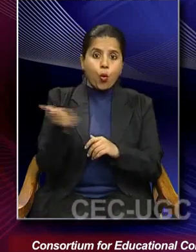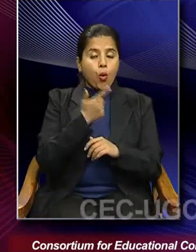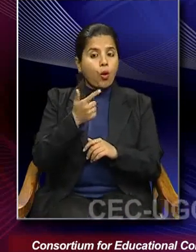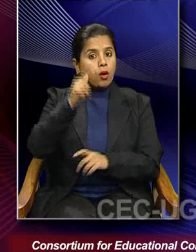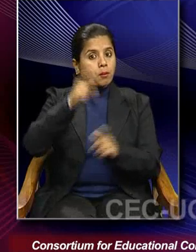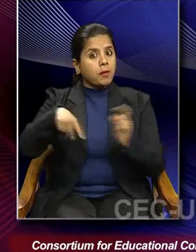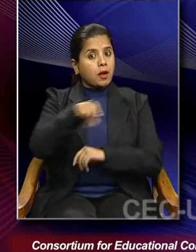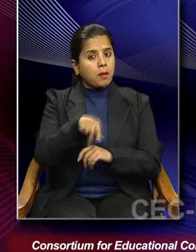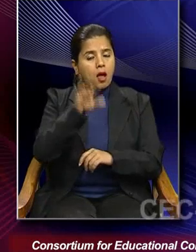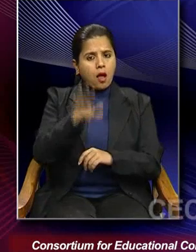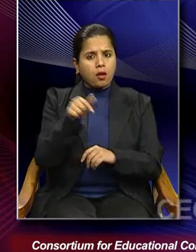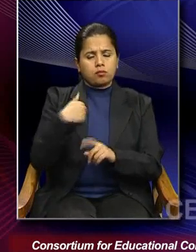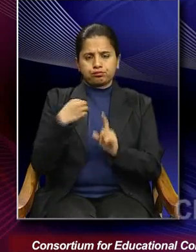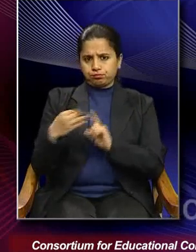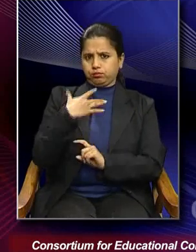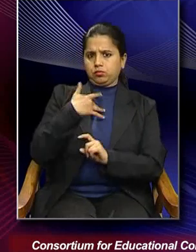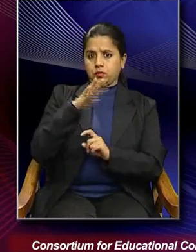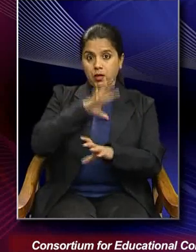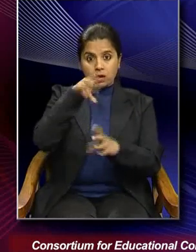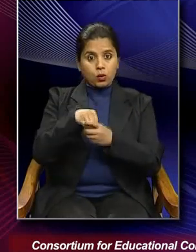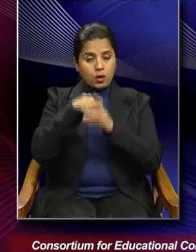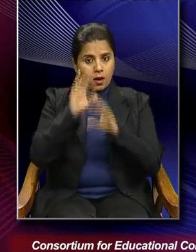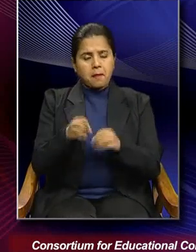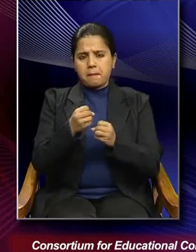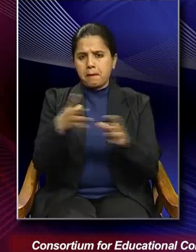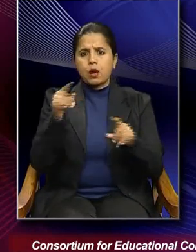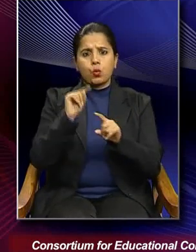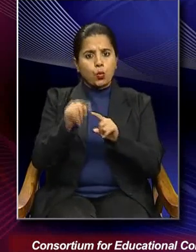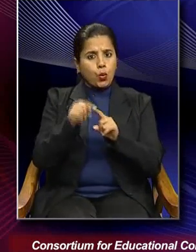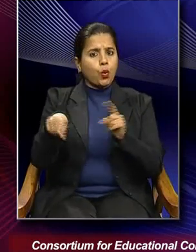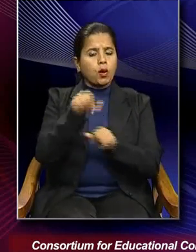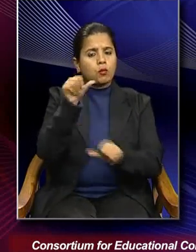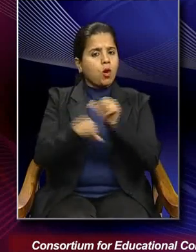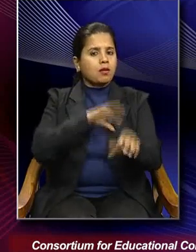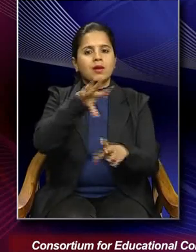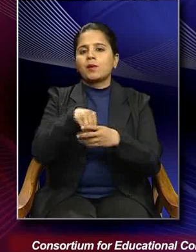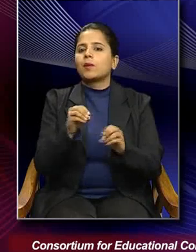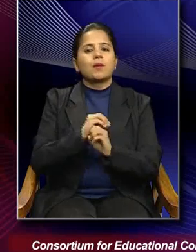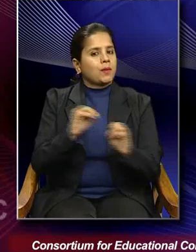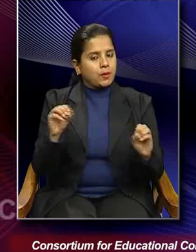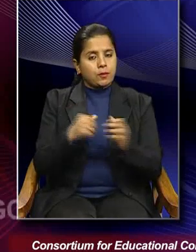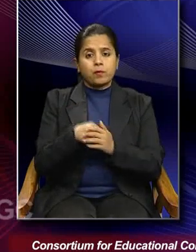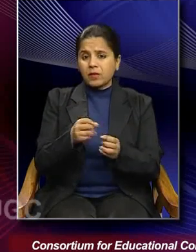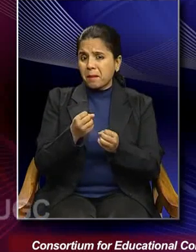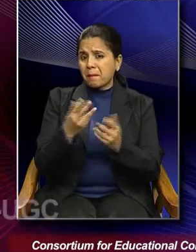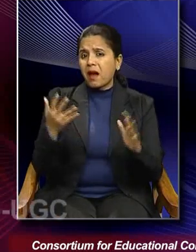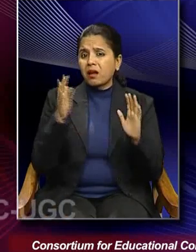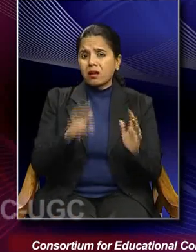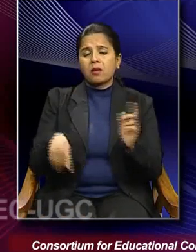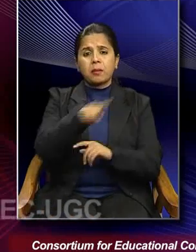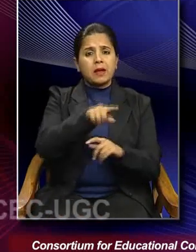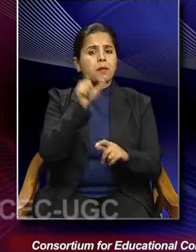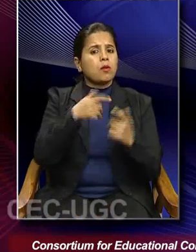affected individuals are included in many voting processes. There are many